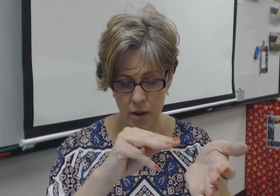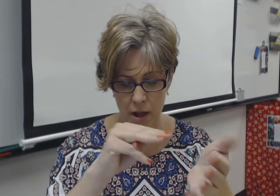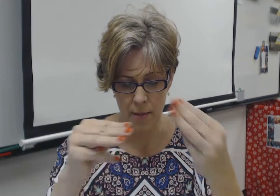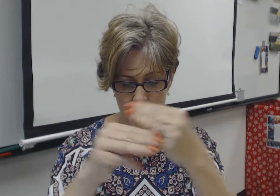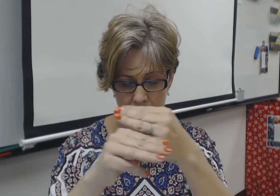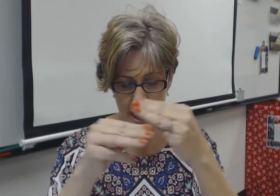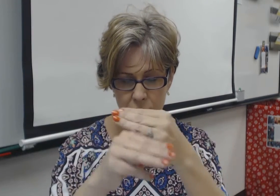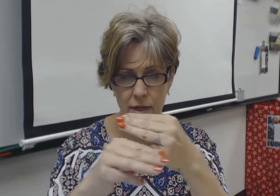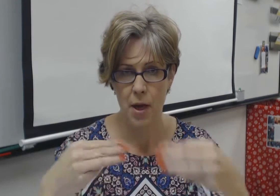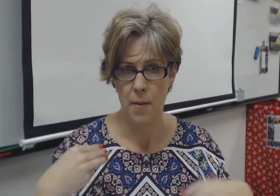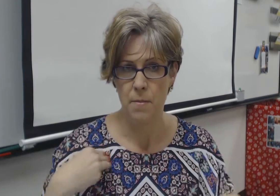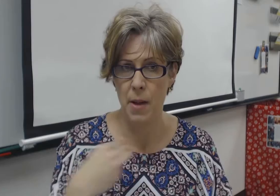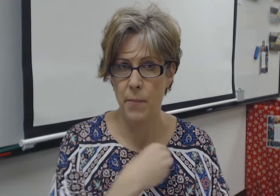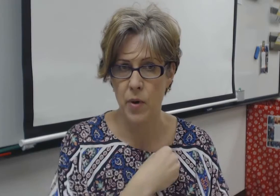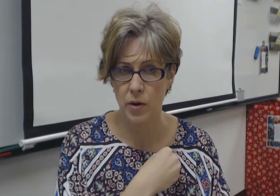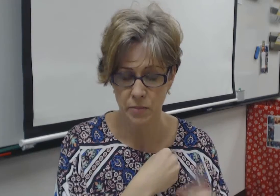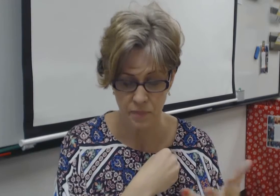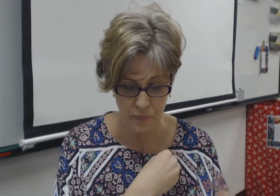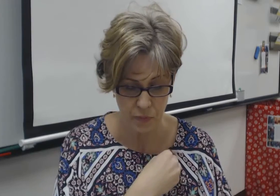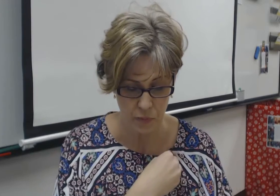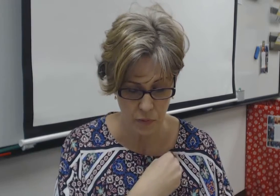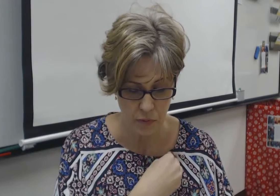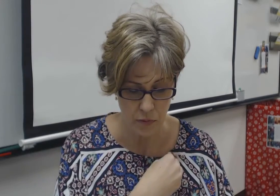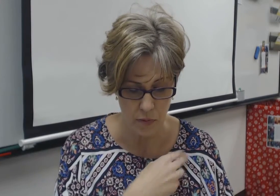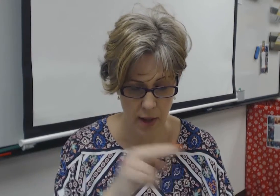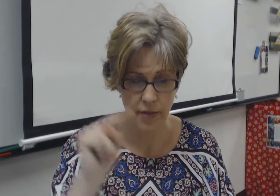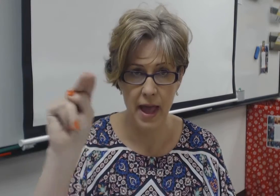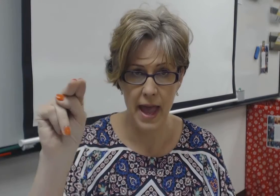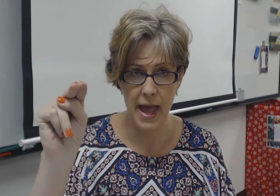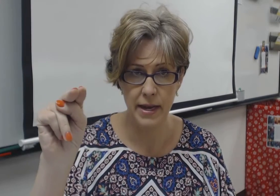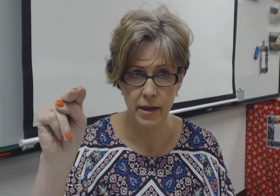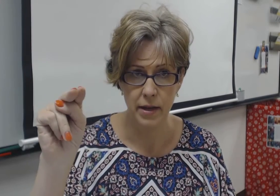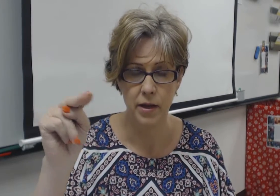medical, math, member. The N